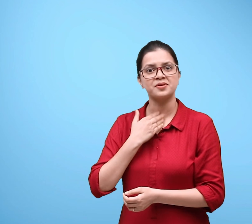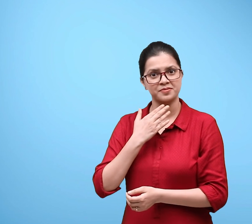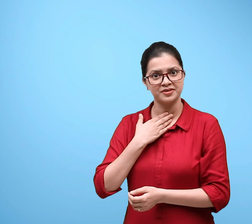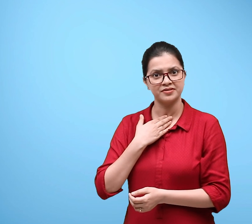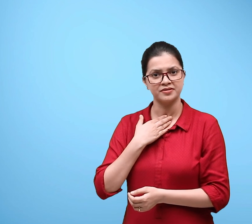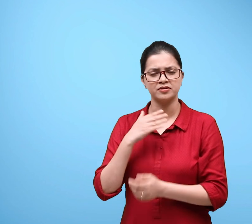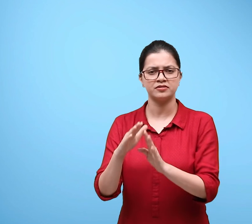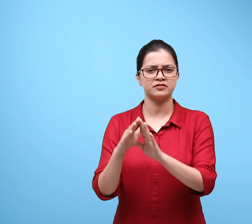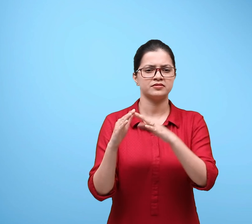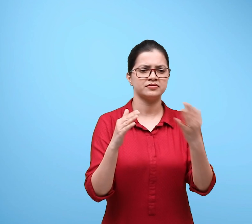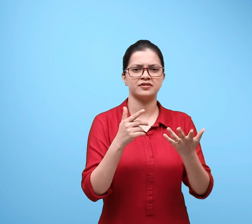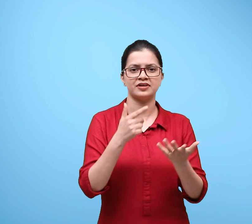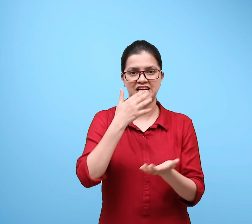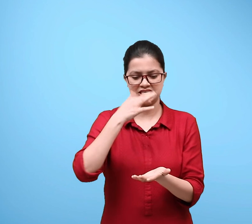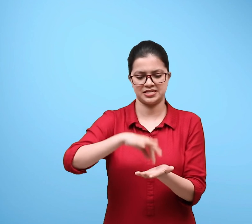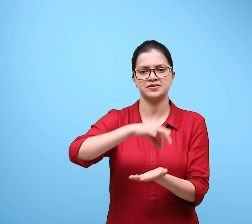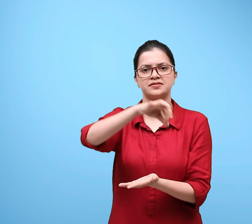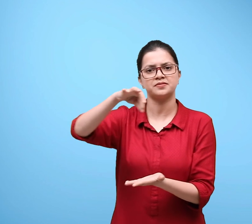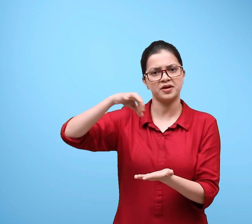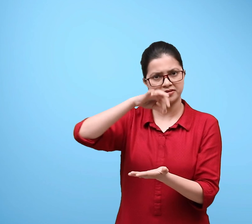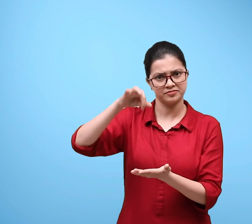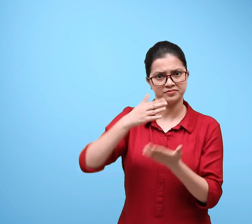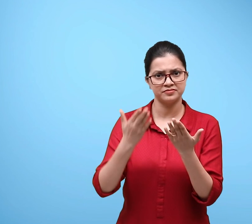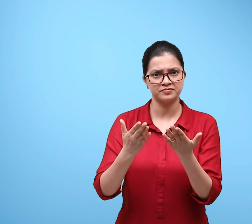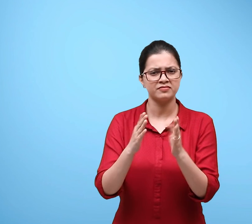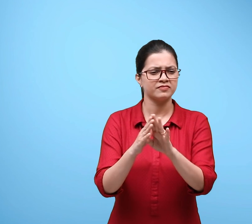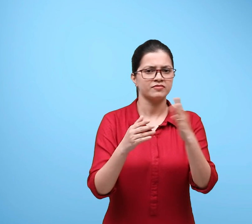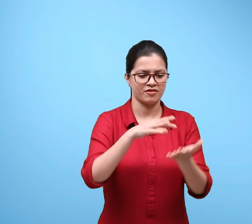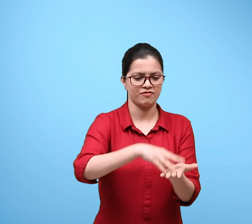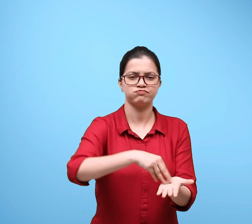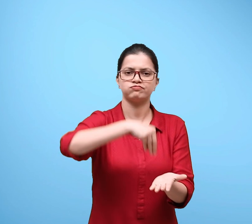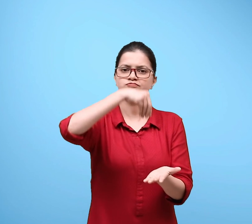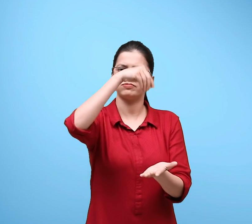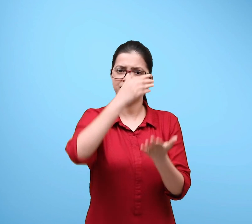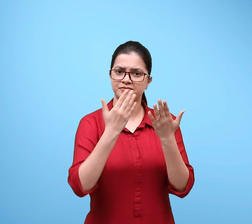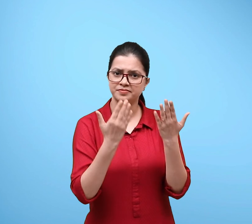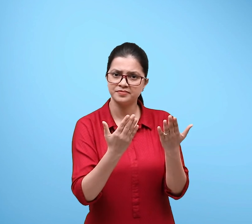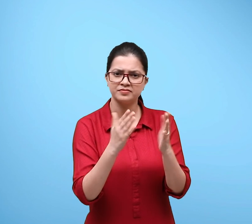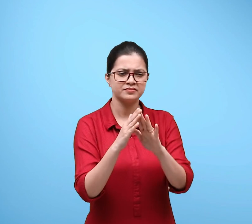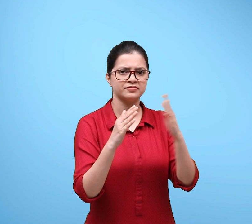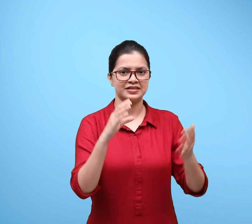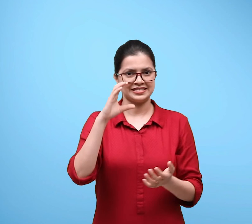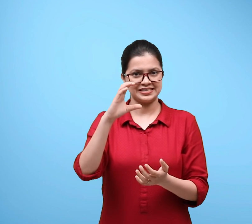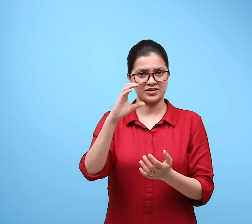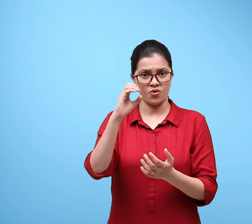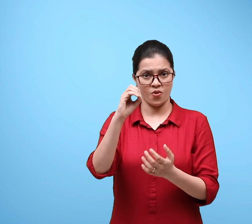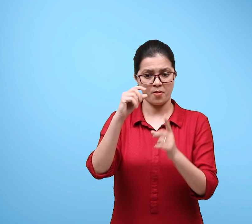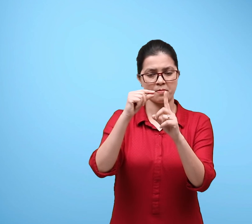Sugar, salt, sand, copper sulfate.